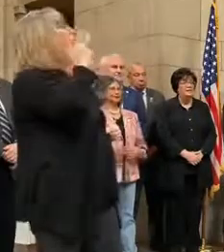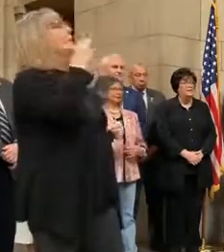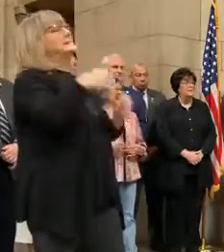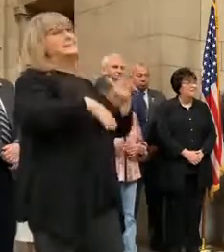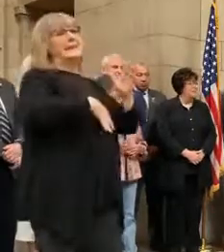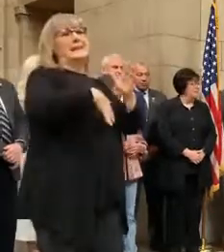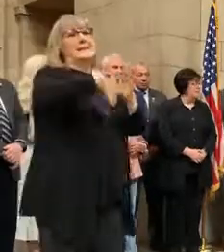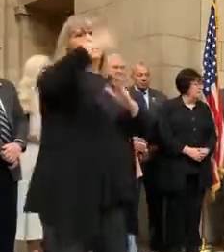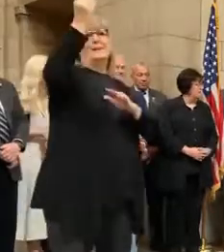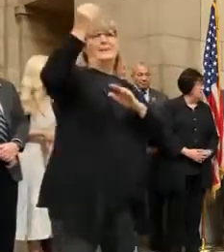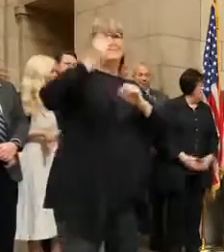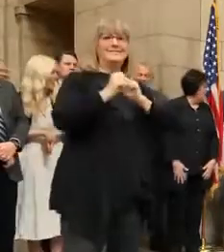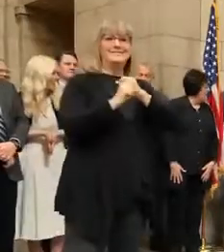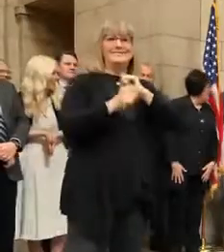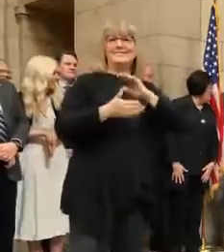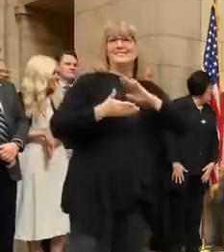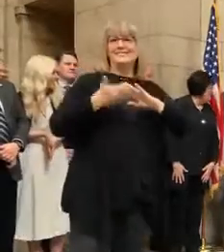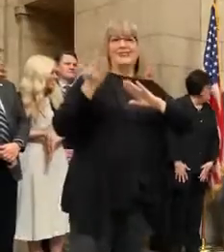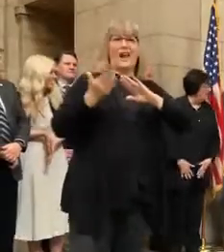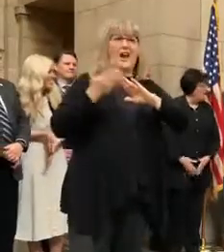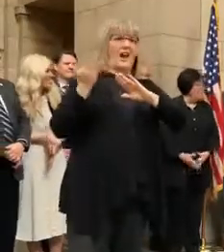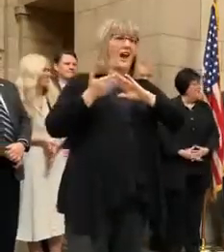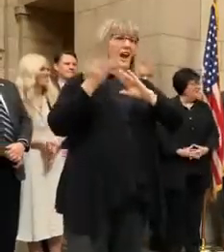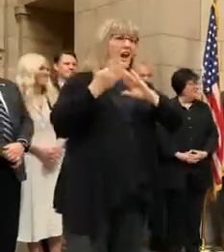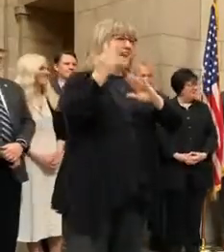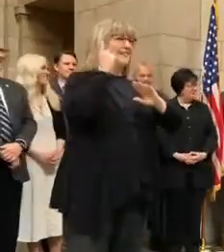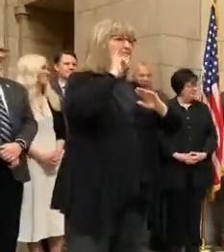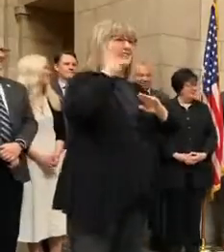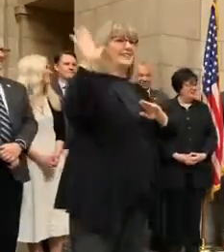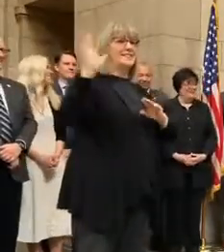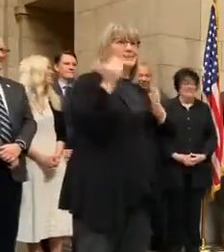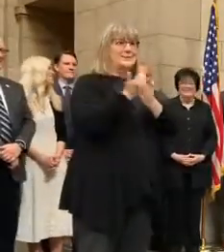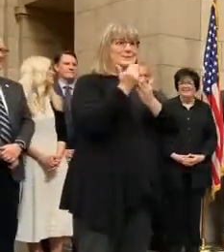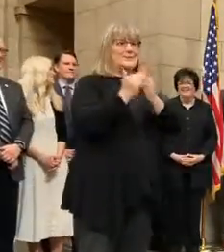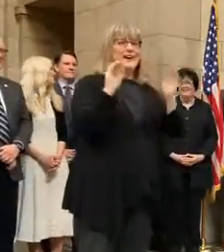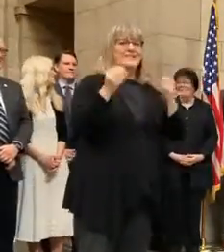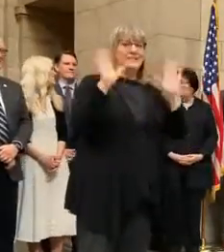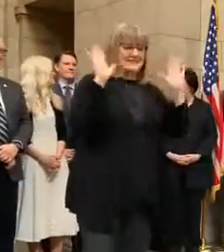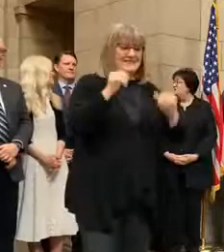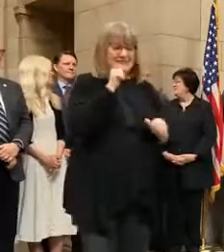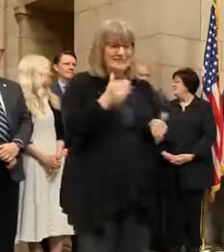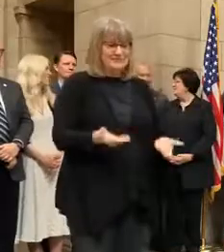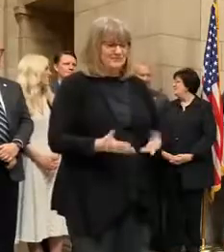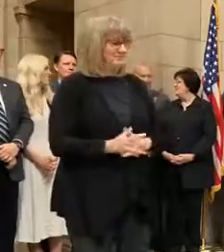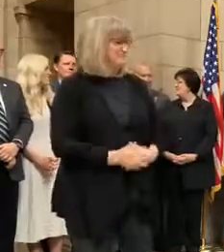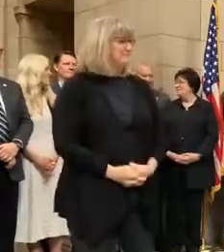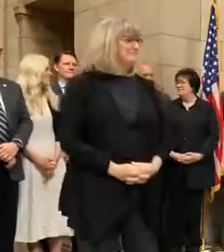Oh, he's okay. So Senator Lindstrom is campaigning today, so he's not here today.